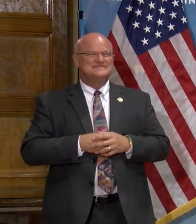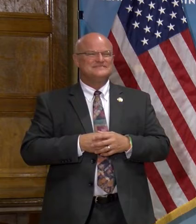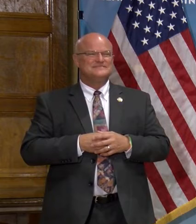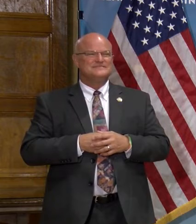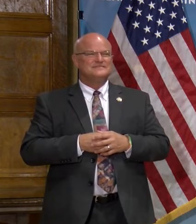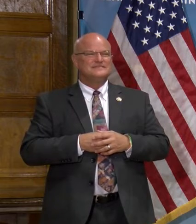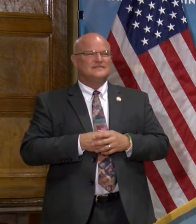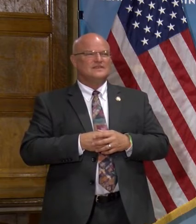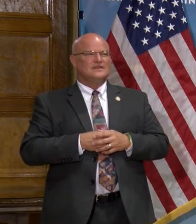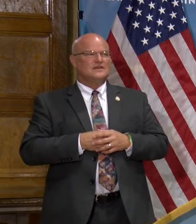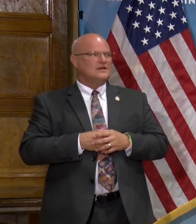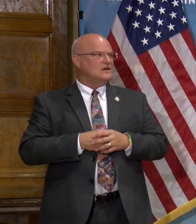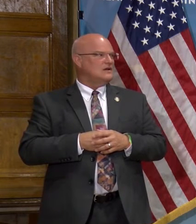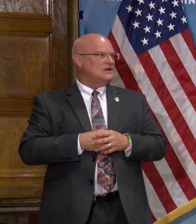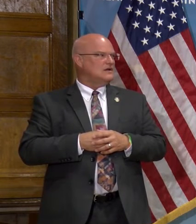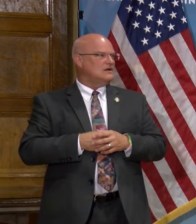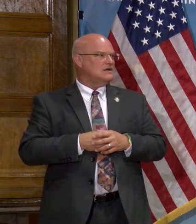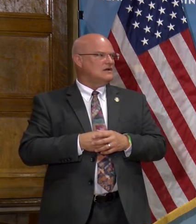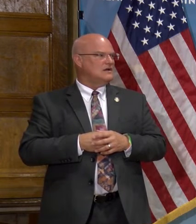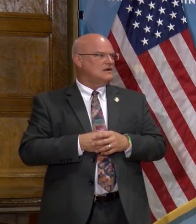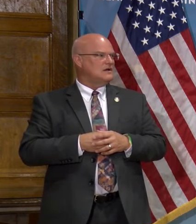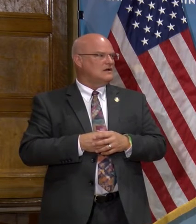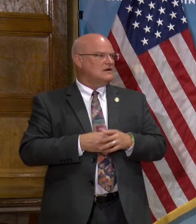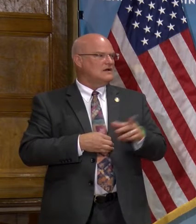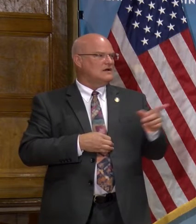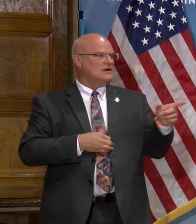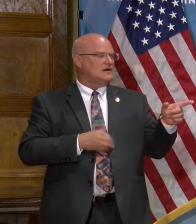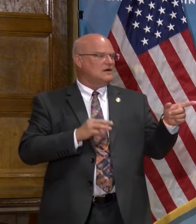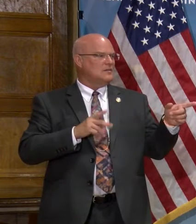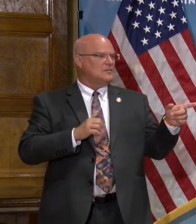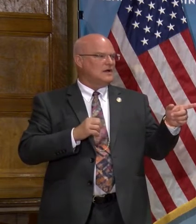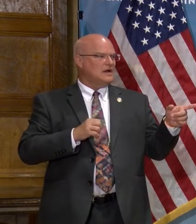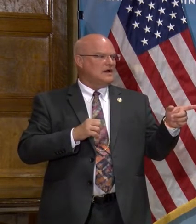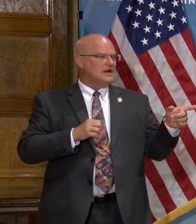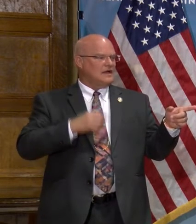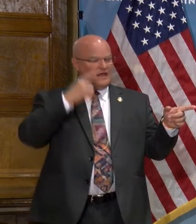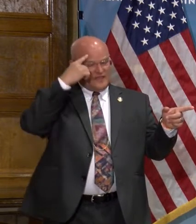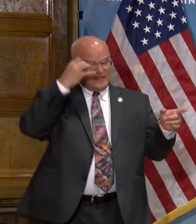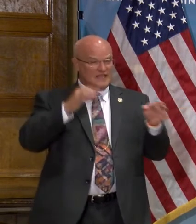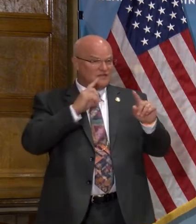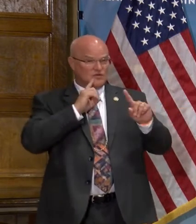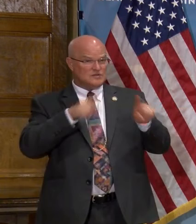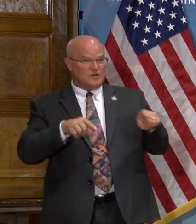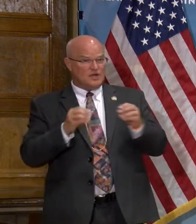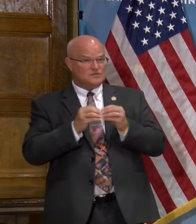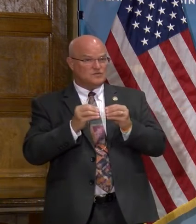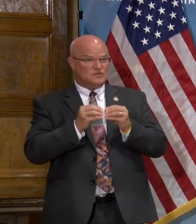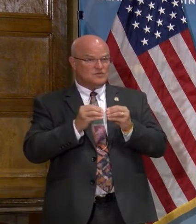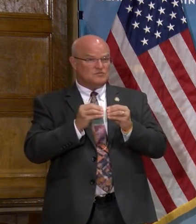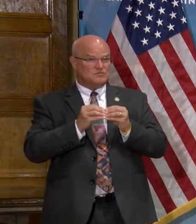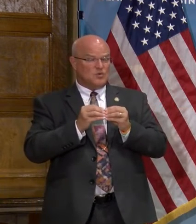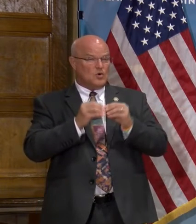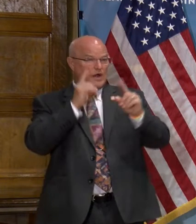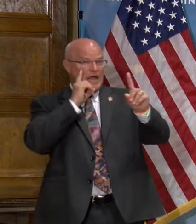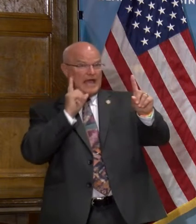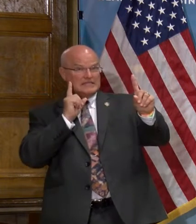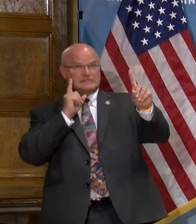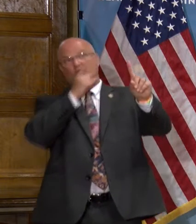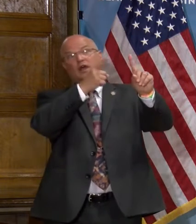well, one final question. Well, who you? The response was more